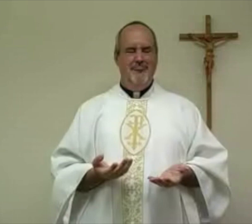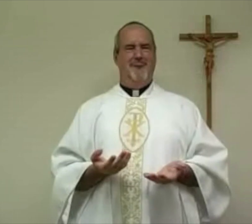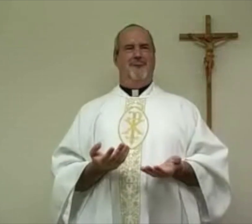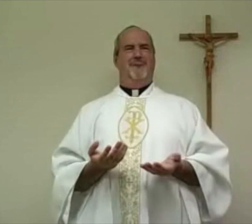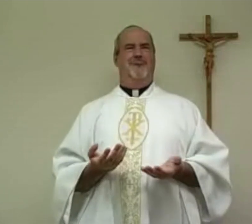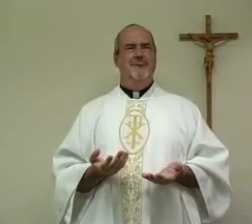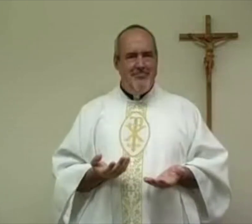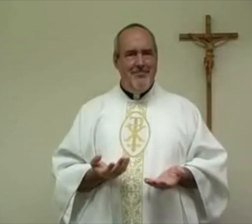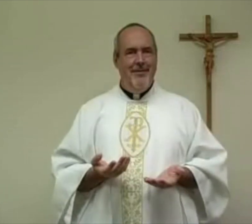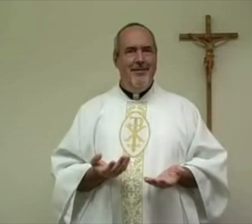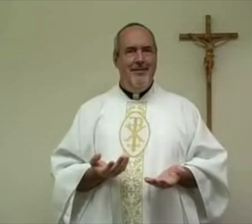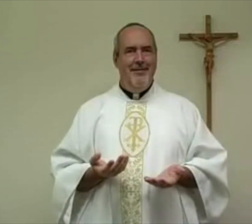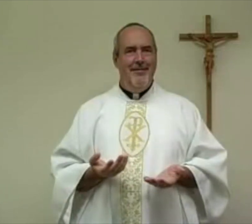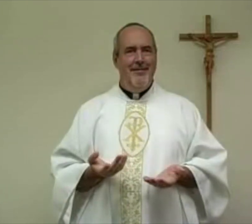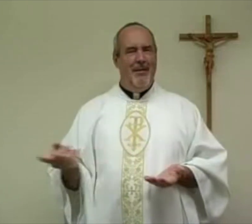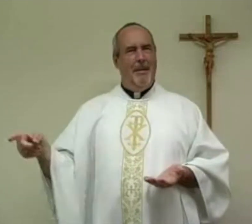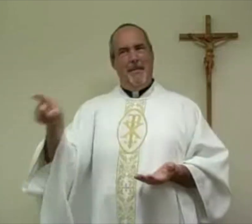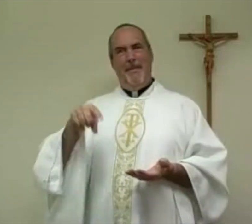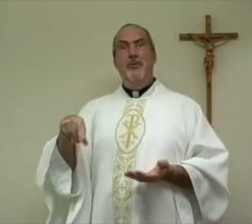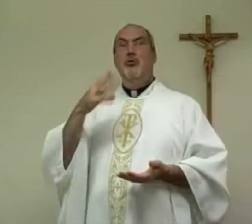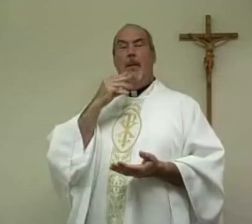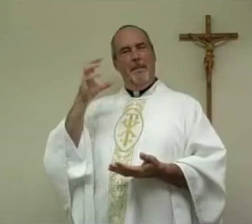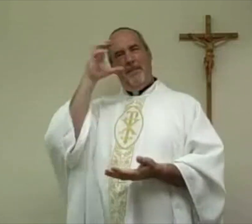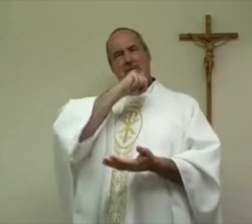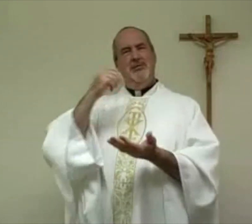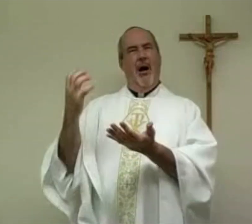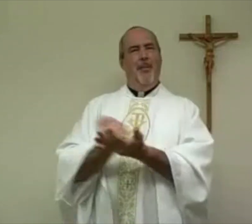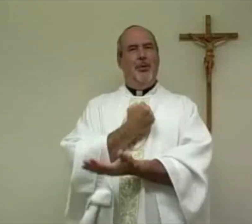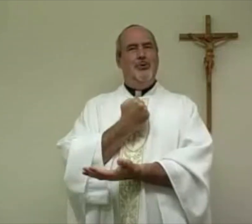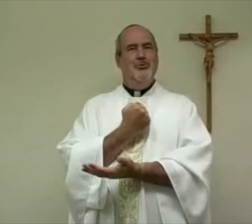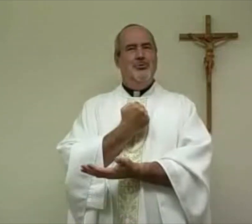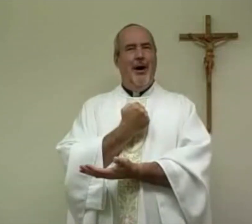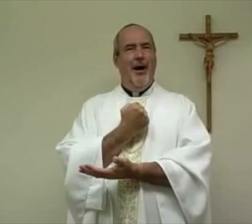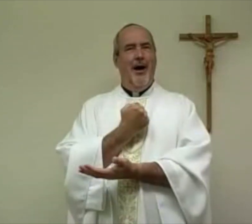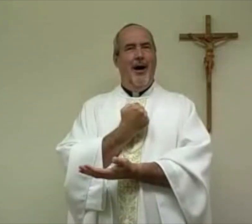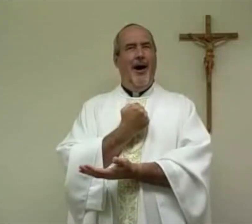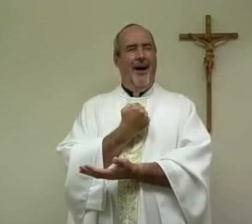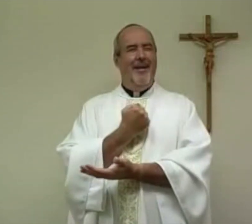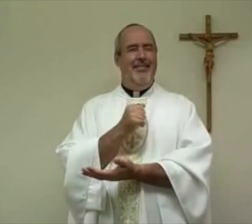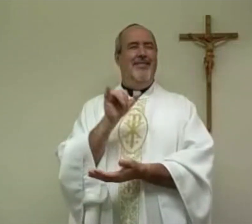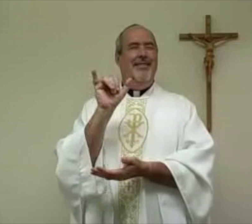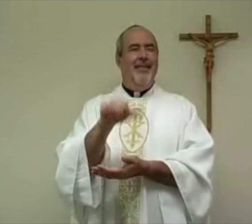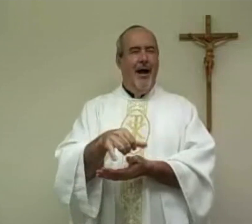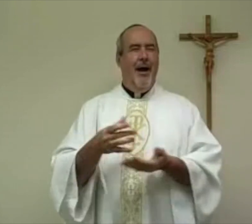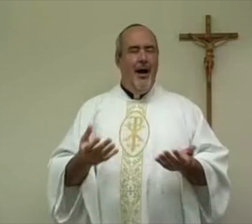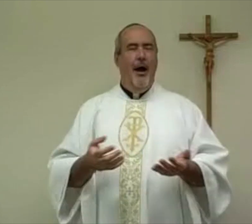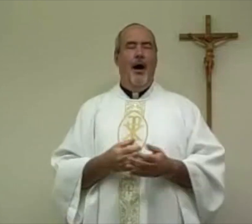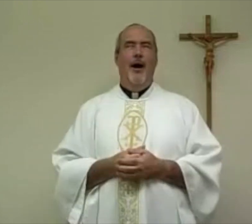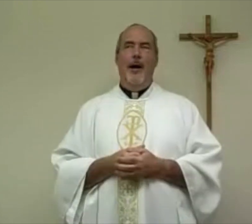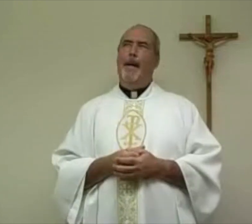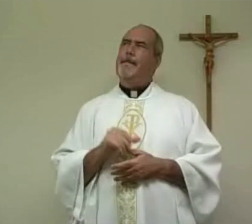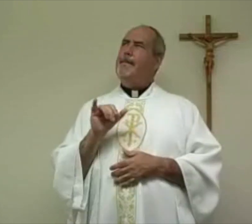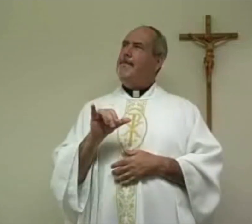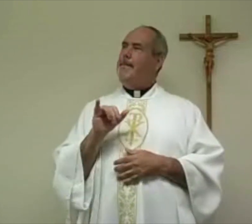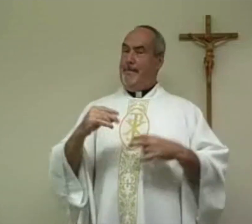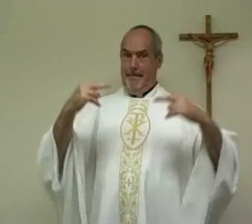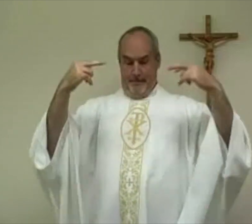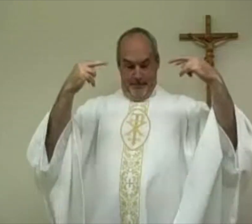to kill and get rid of Jesus. So those Jews missed such an incredible